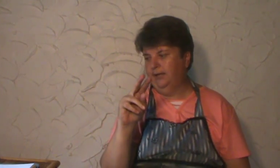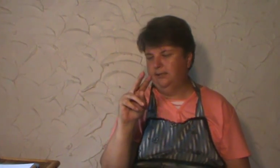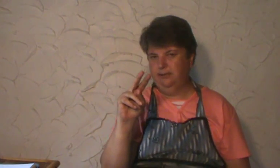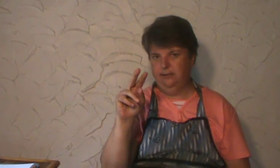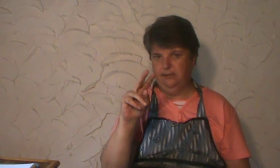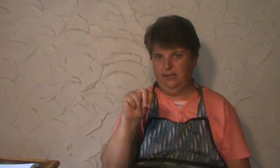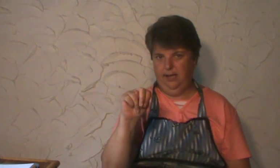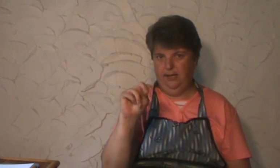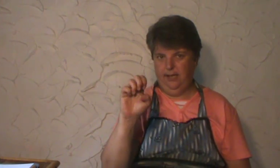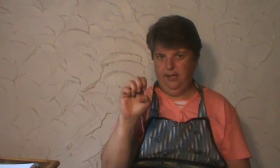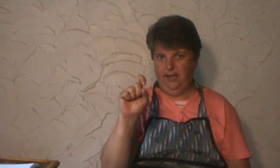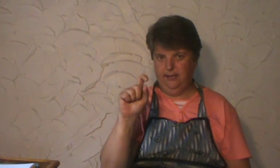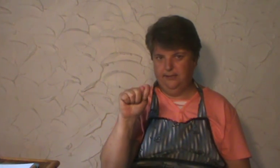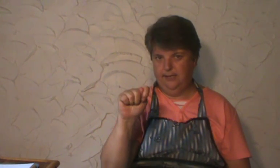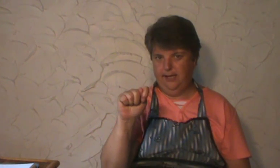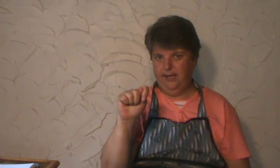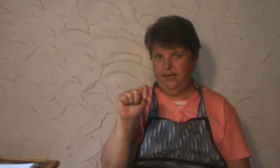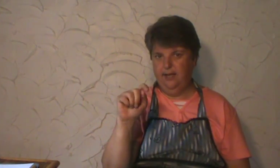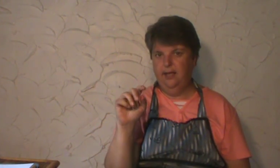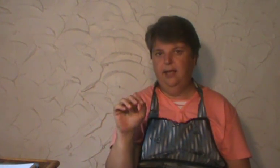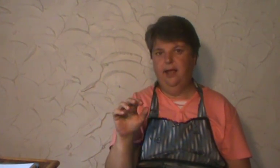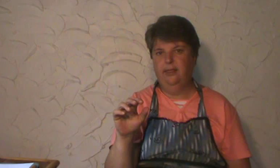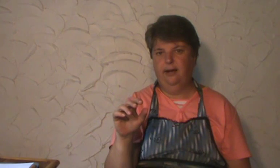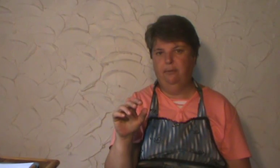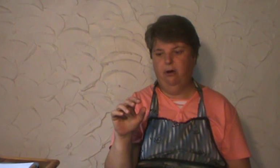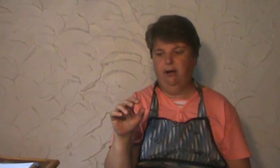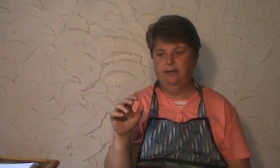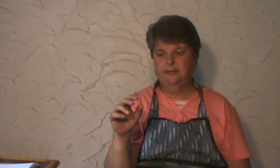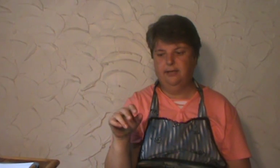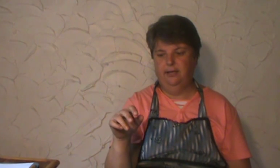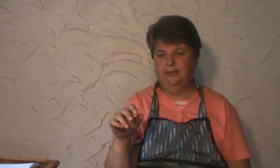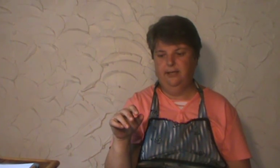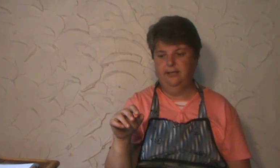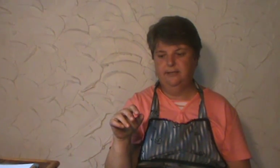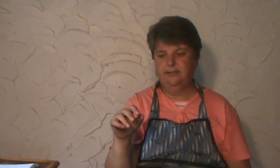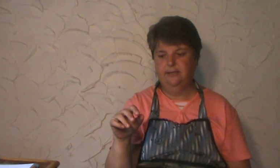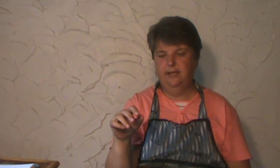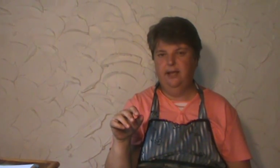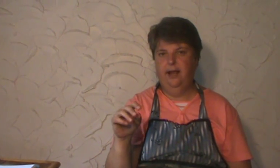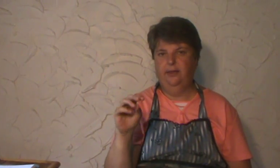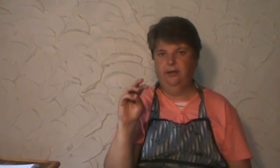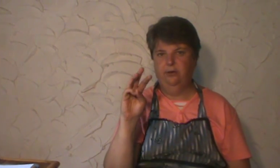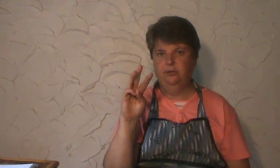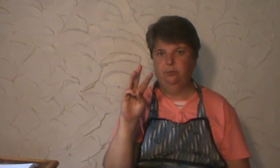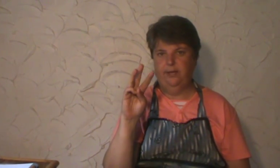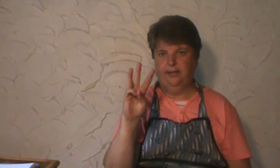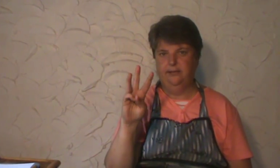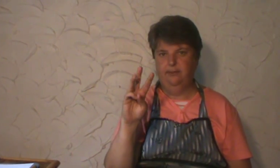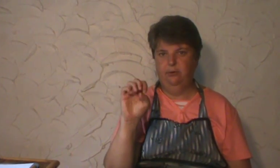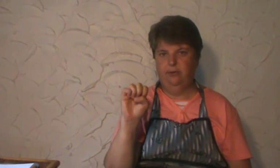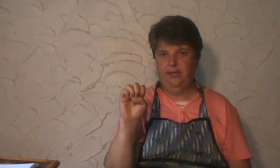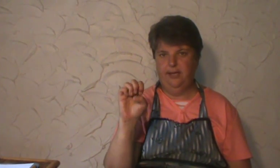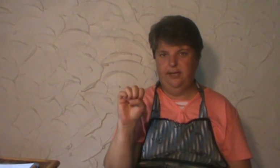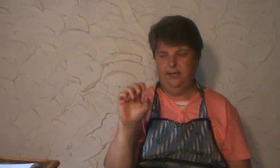next, N-E-X-T, and then I pause kind of like this, and I go into week,